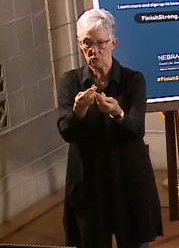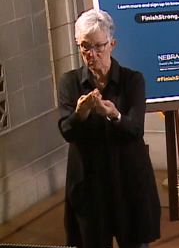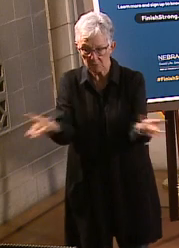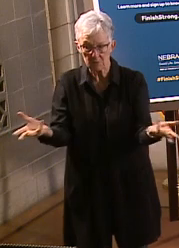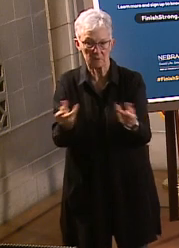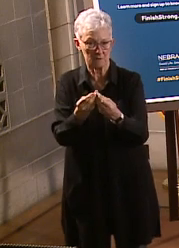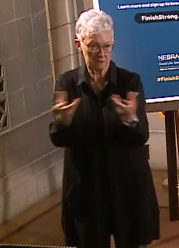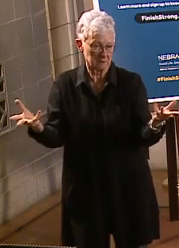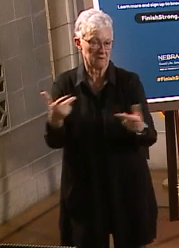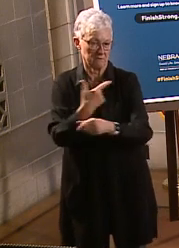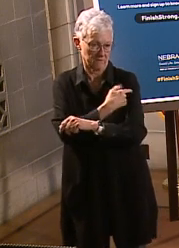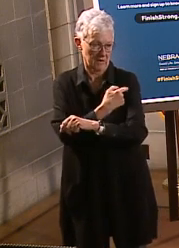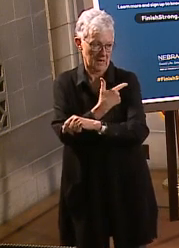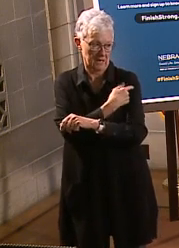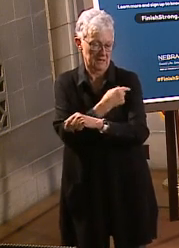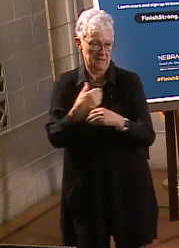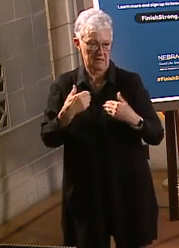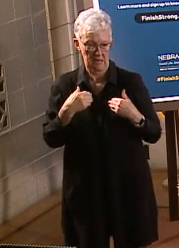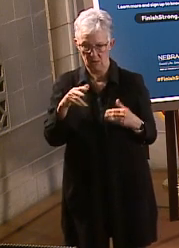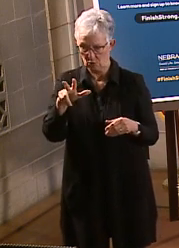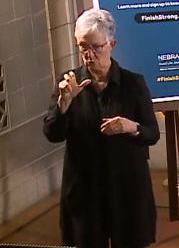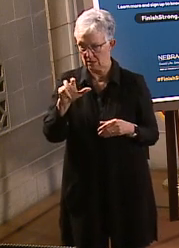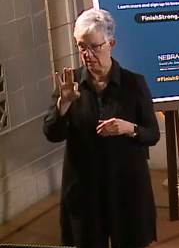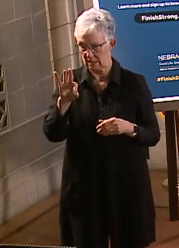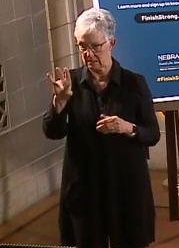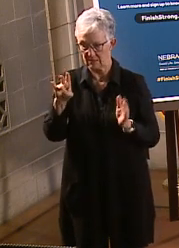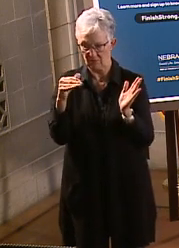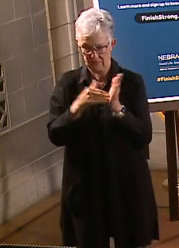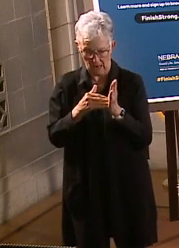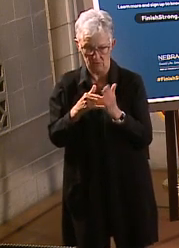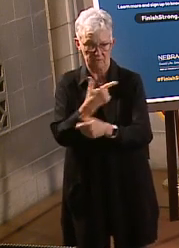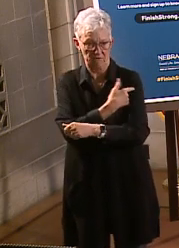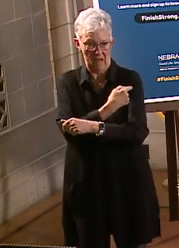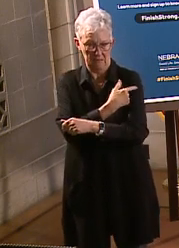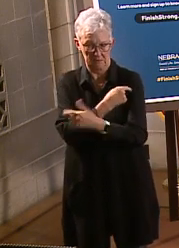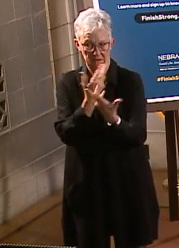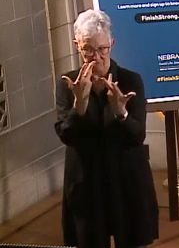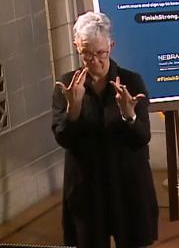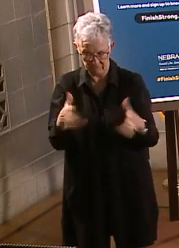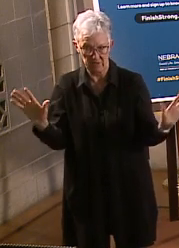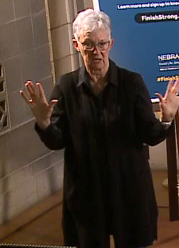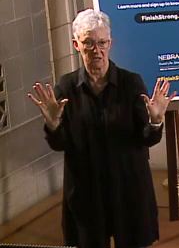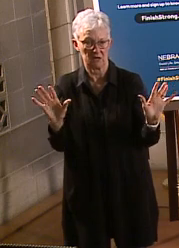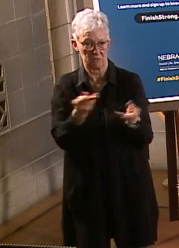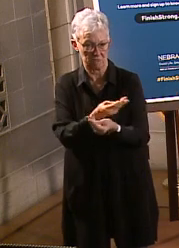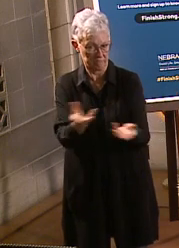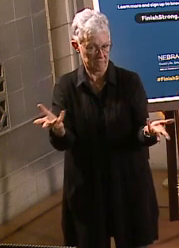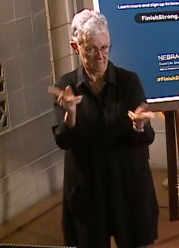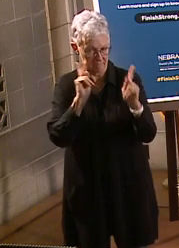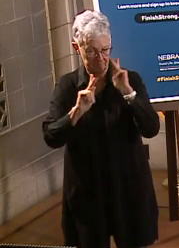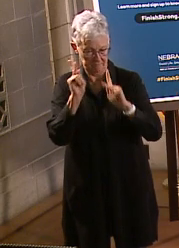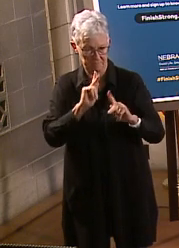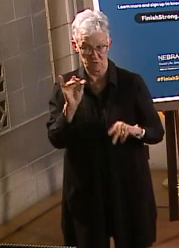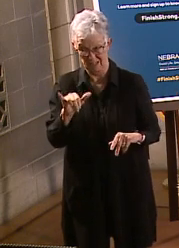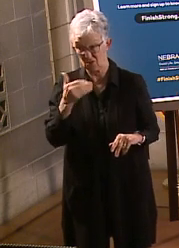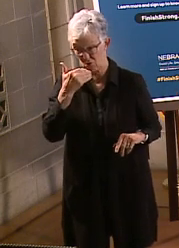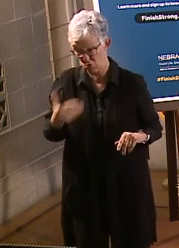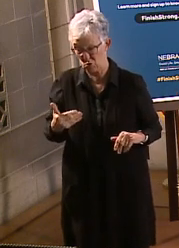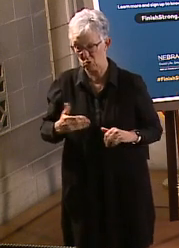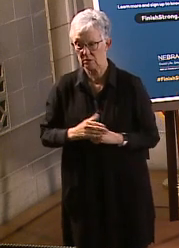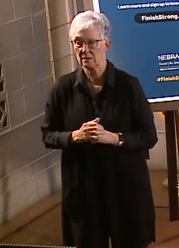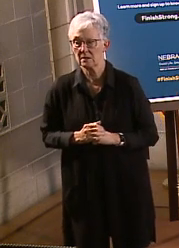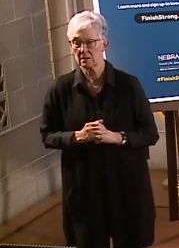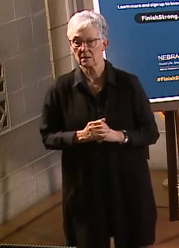gotten 397,000 vaccines out, and so that's all good news. Also, one of the things we've been working on is the